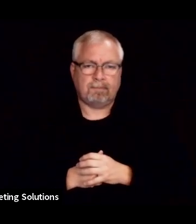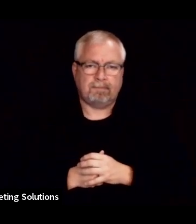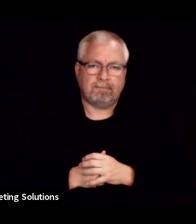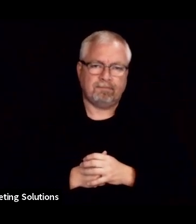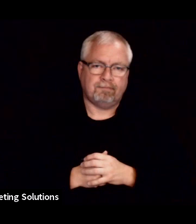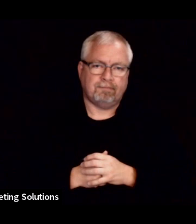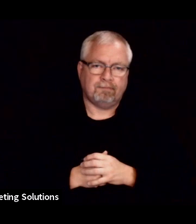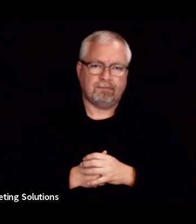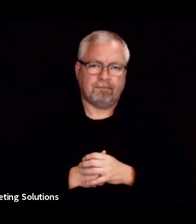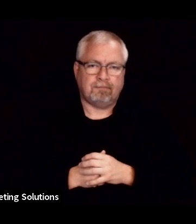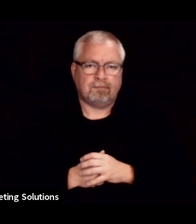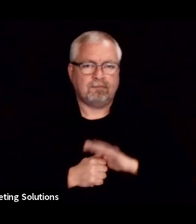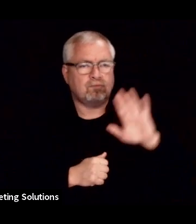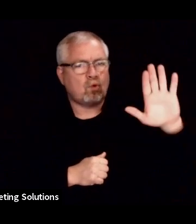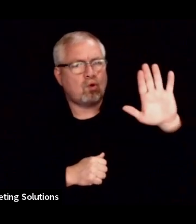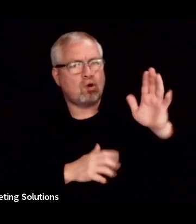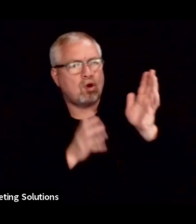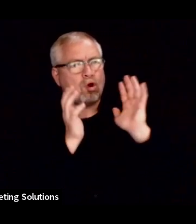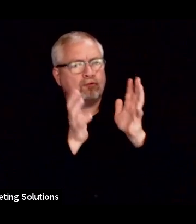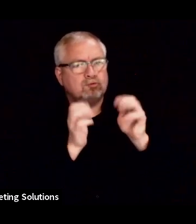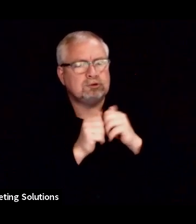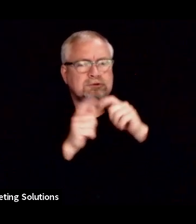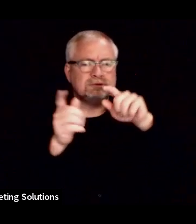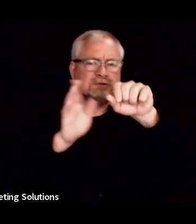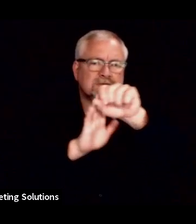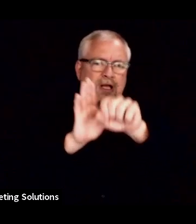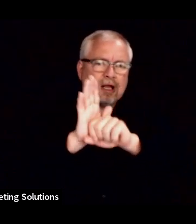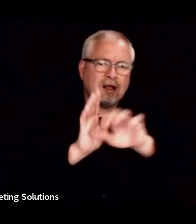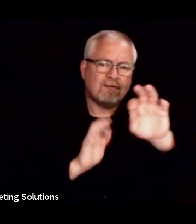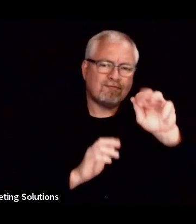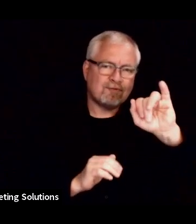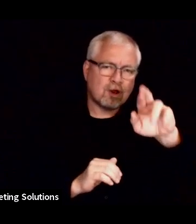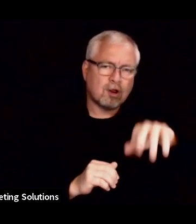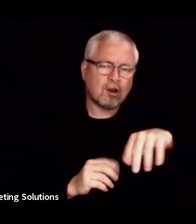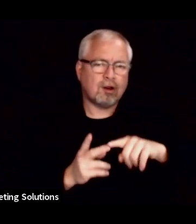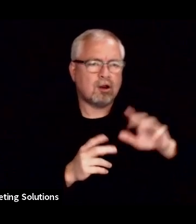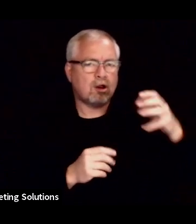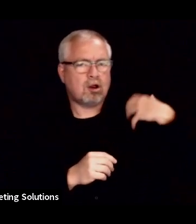fair officials? You were kind of vague on that yesterday.